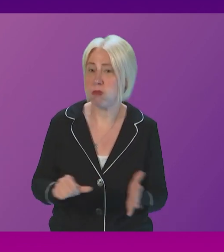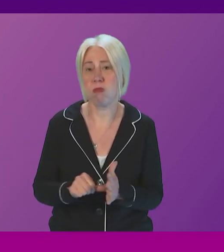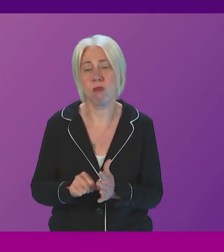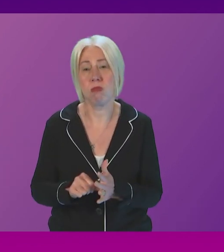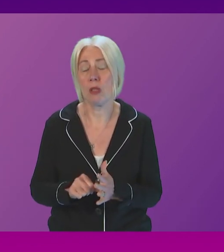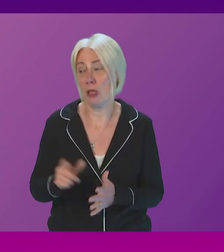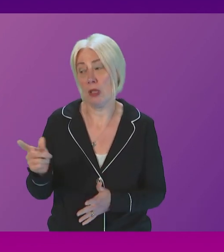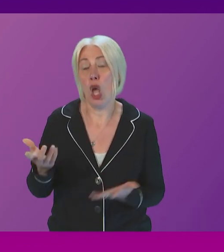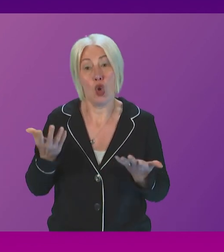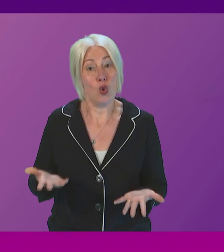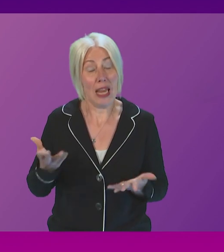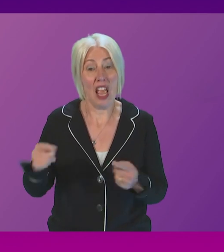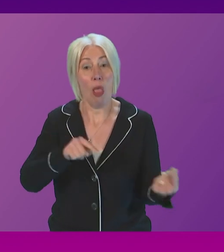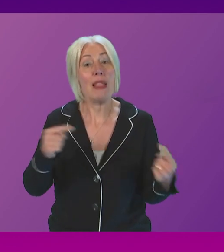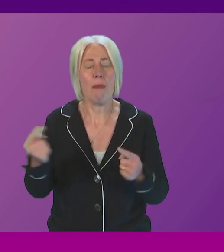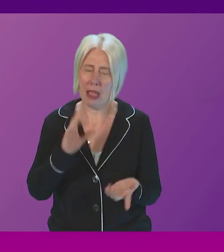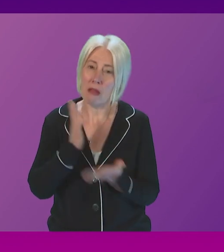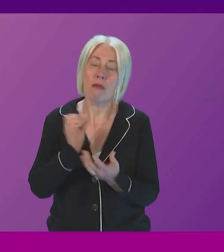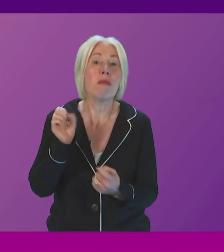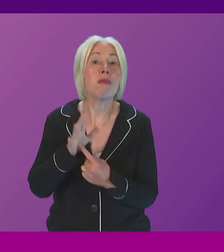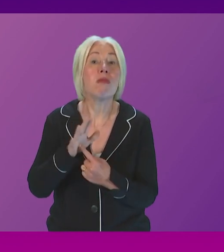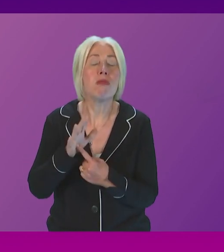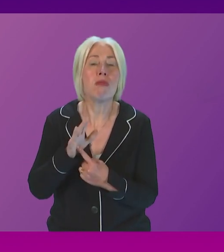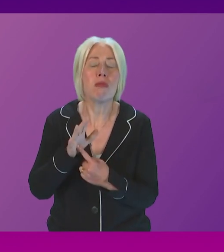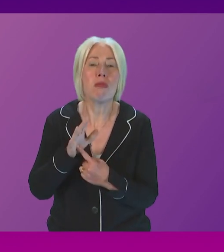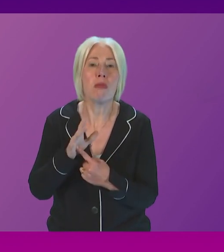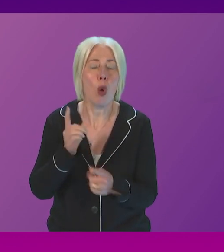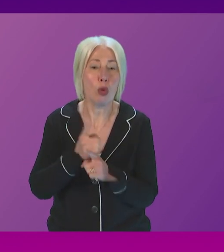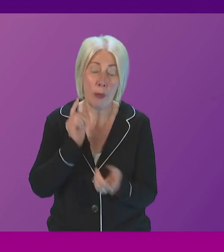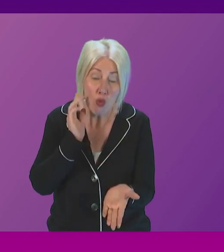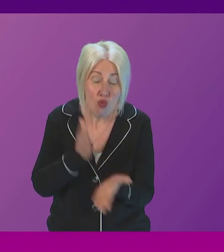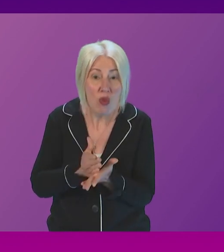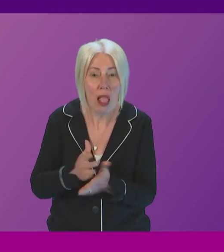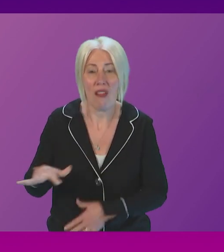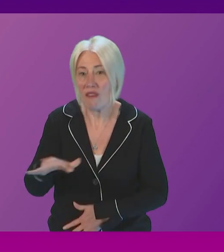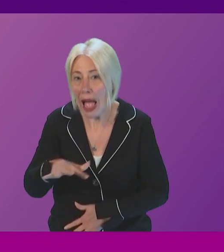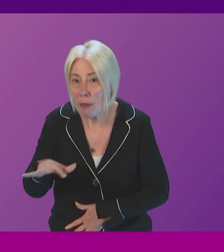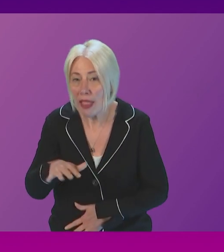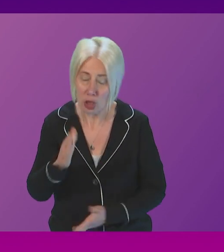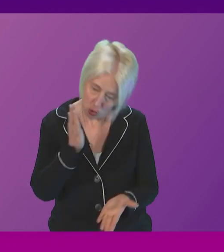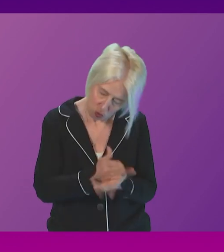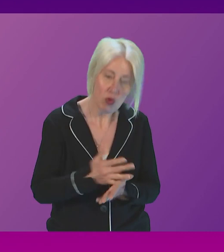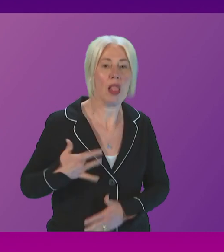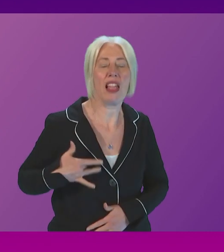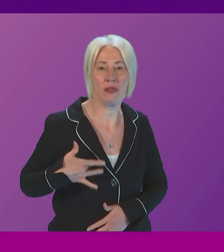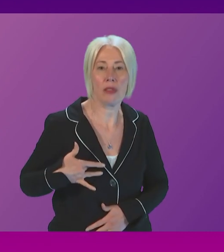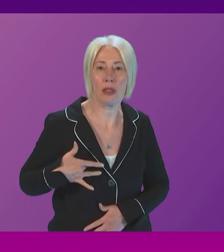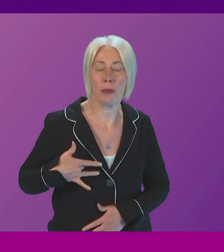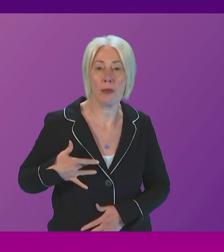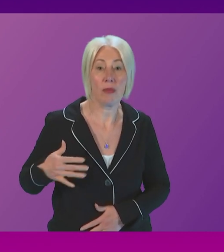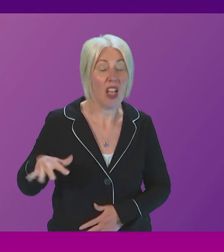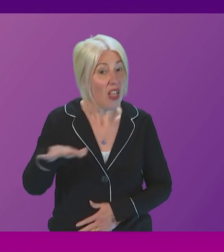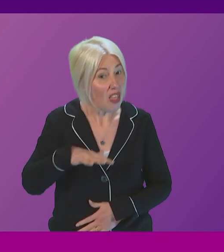President Officer, today's debate is significant. We are talking about real families and real lives. The families